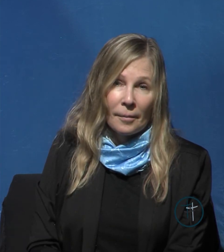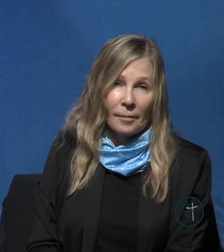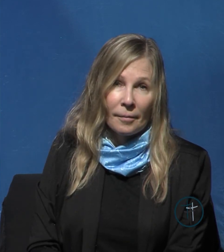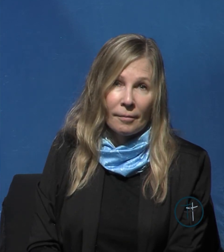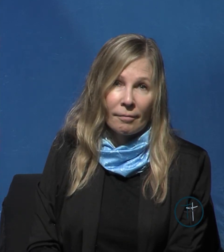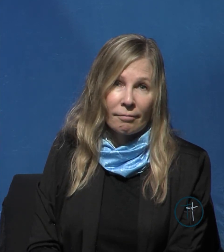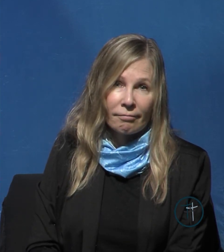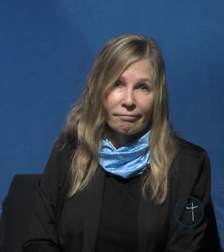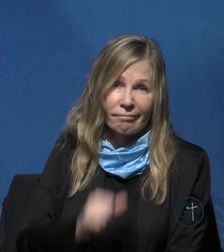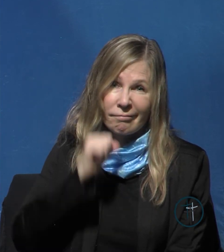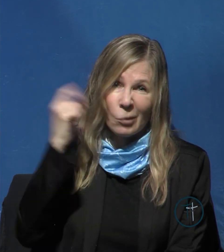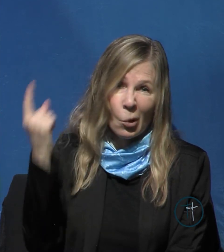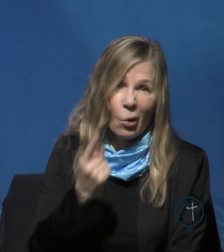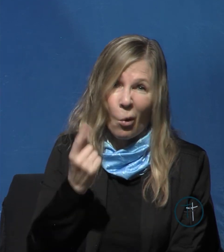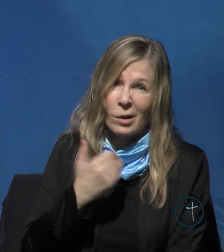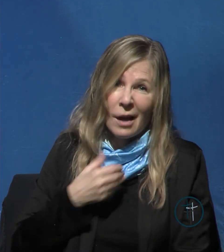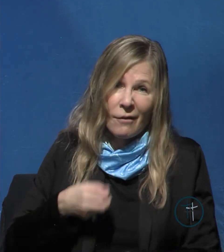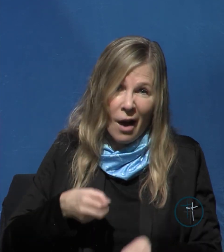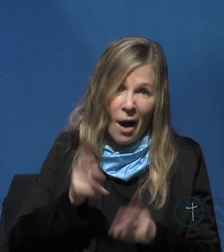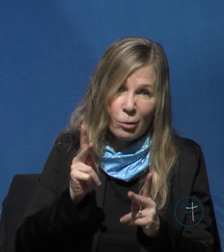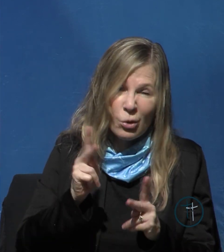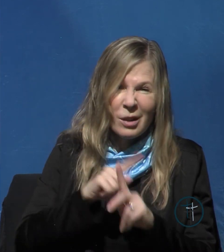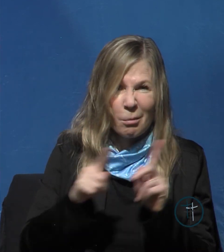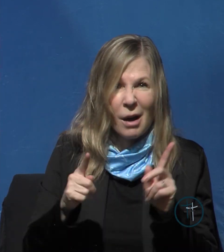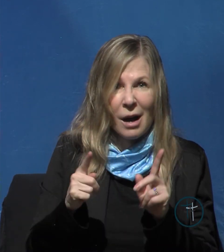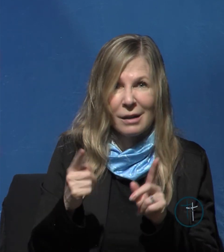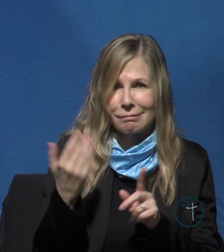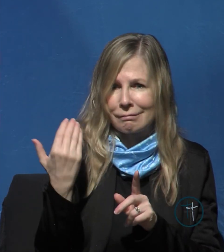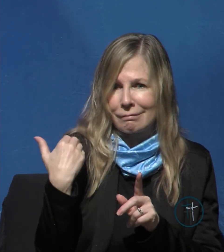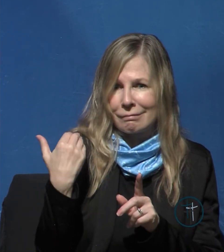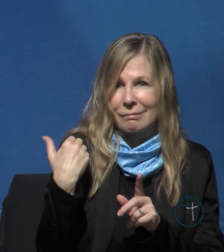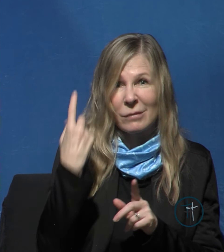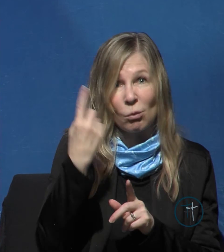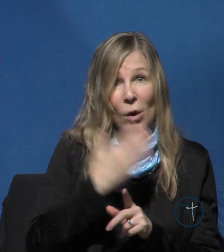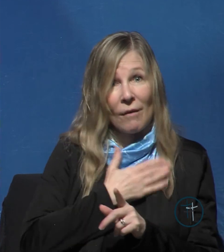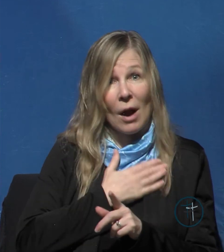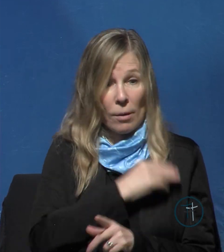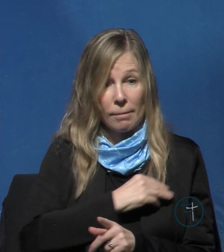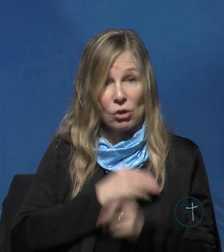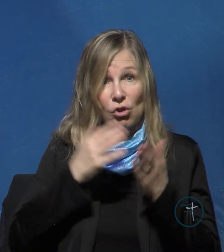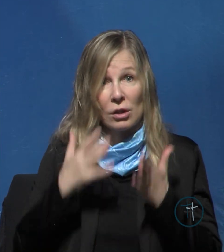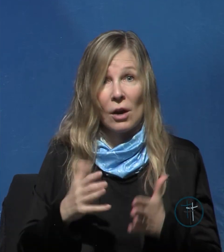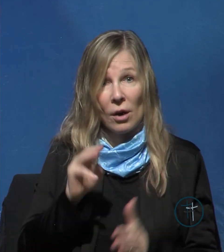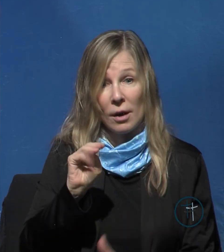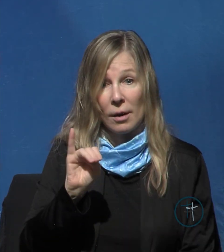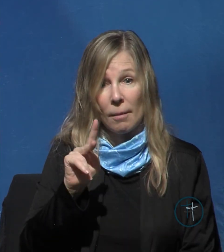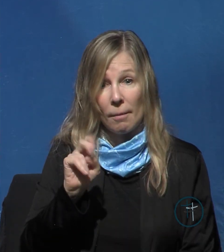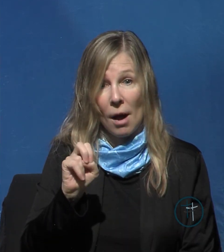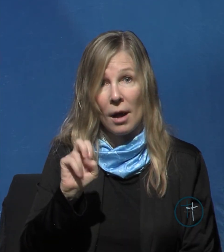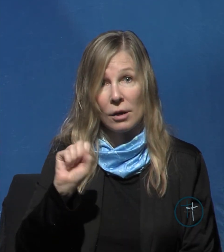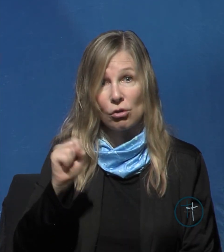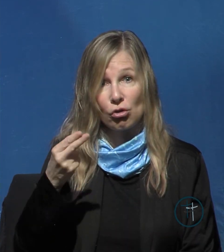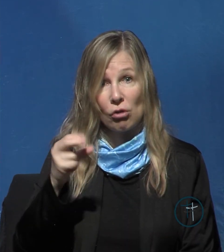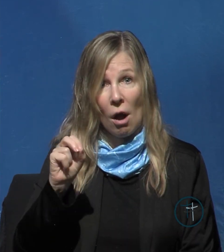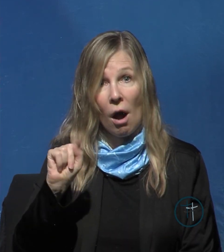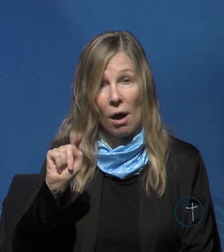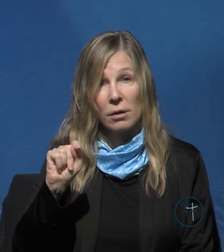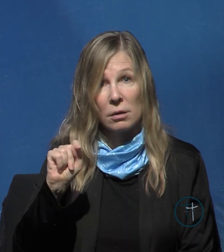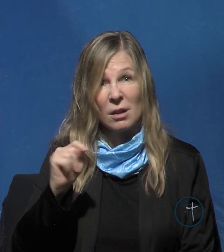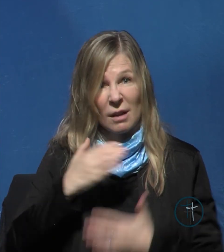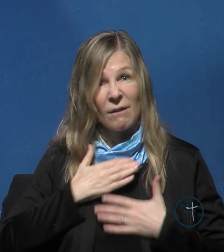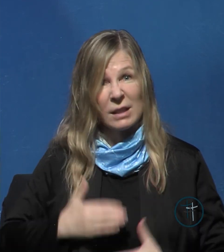We don't always have opportunities, but a few years ago, if you recall, one of our own missionaries, Mike Schott, was physically attacked